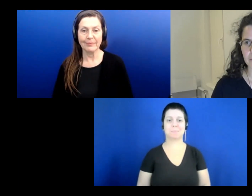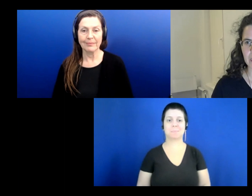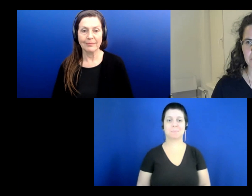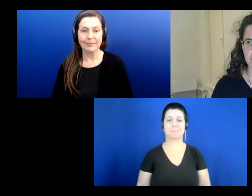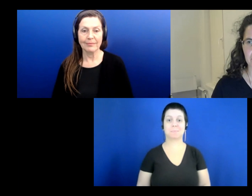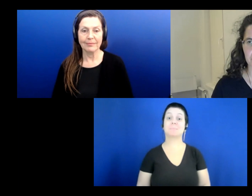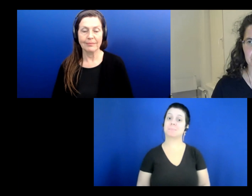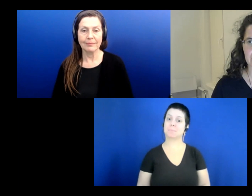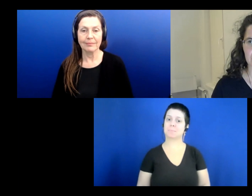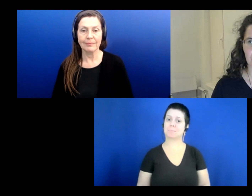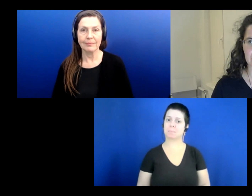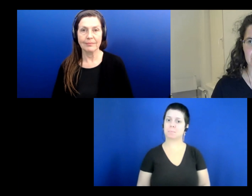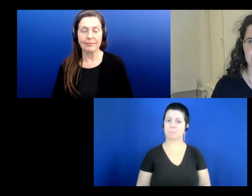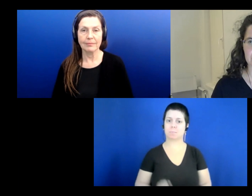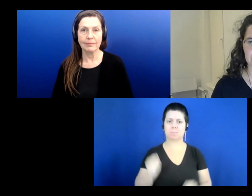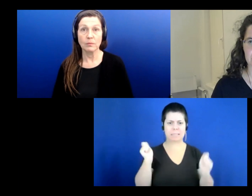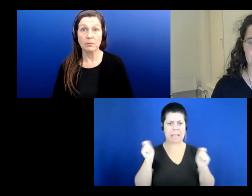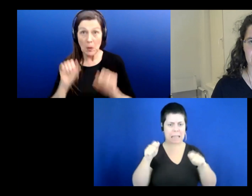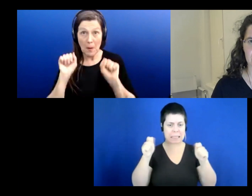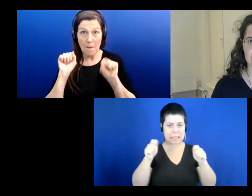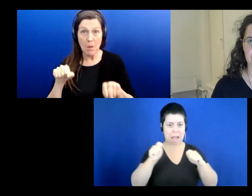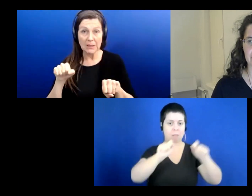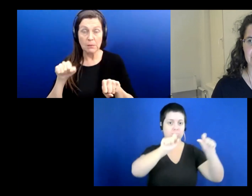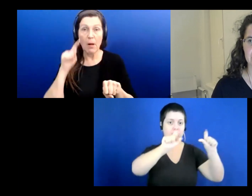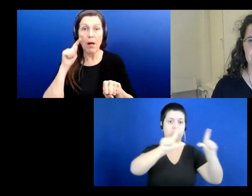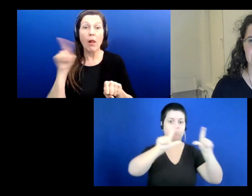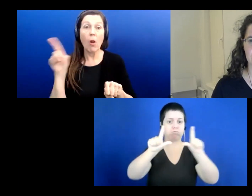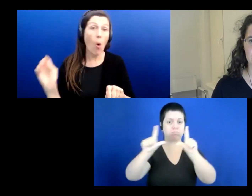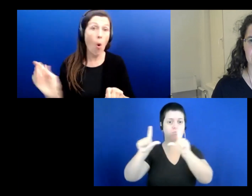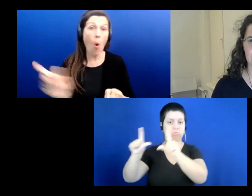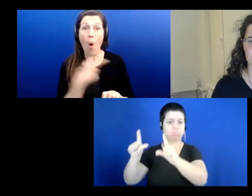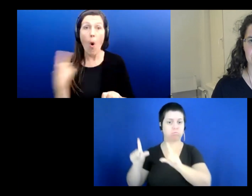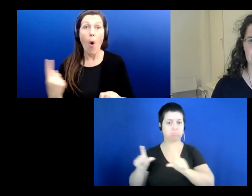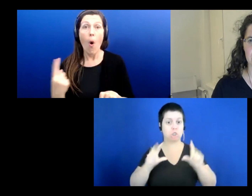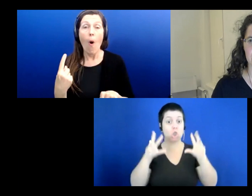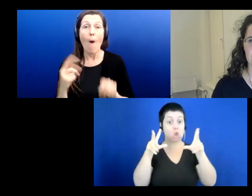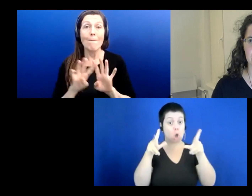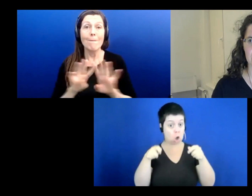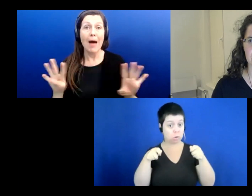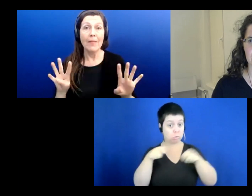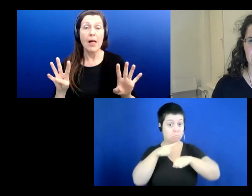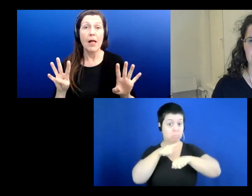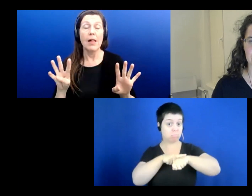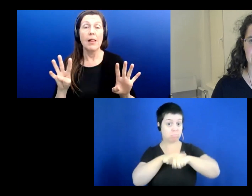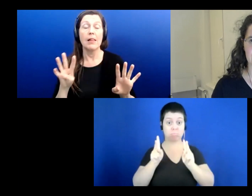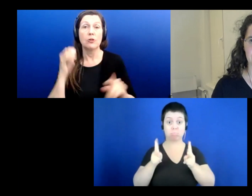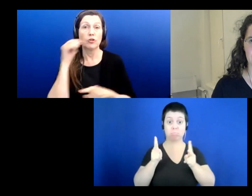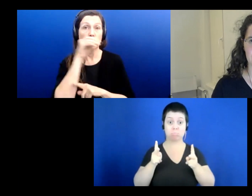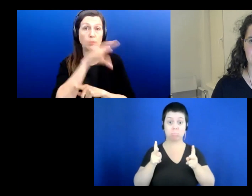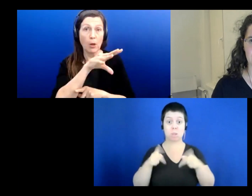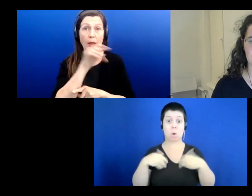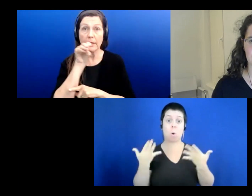Will we be able to spotlight all panelists simultaneously, or do we spotlight